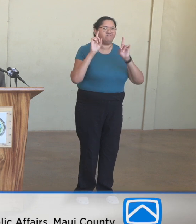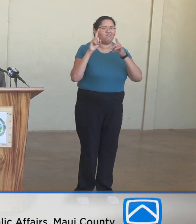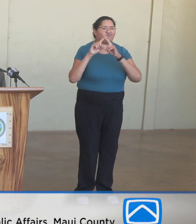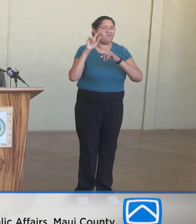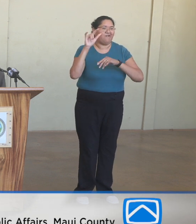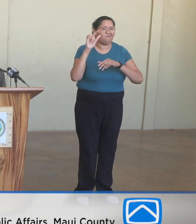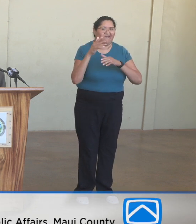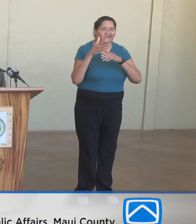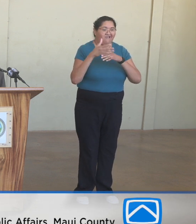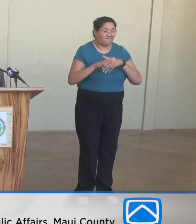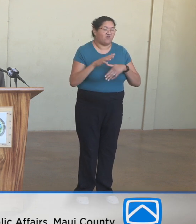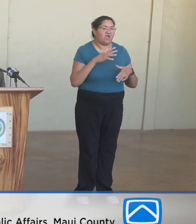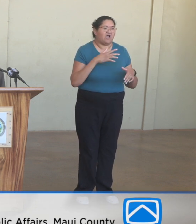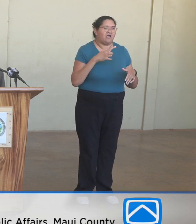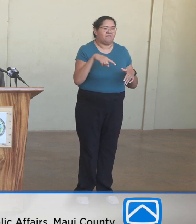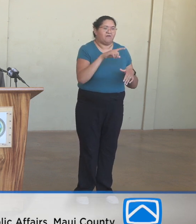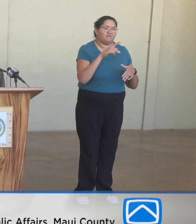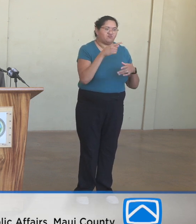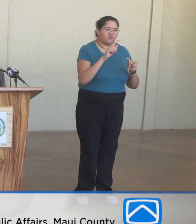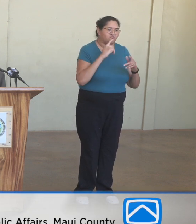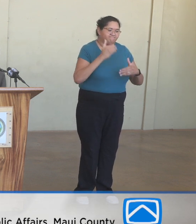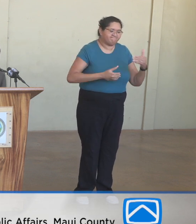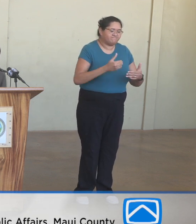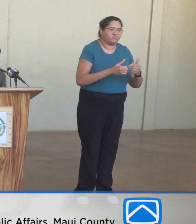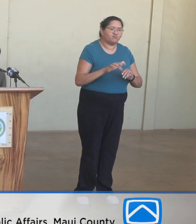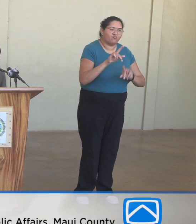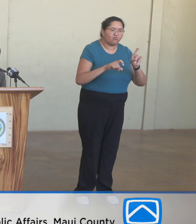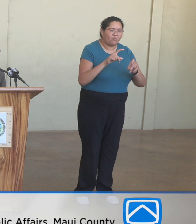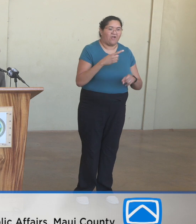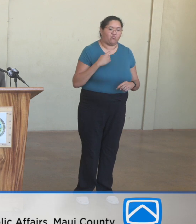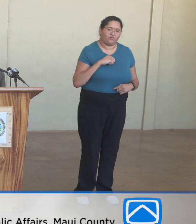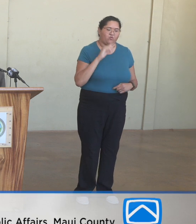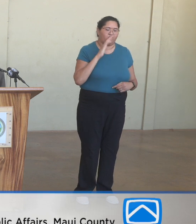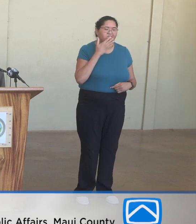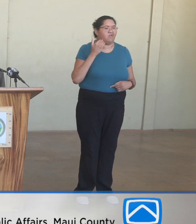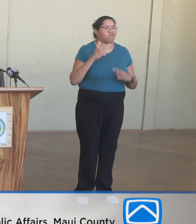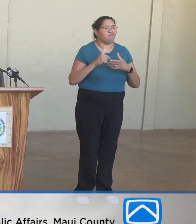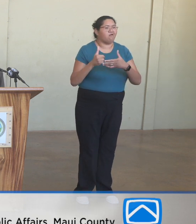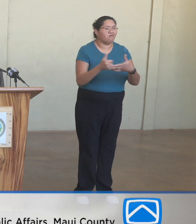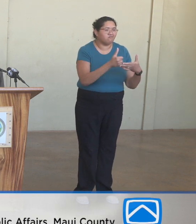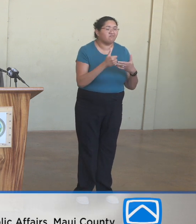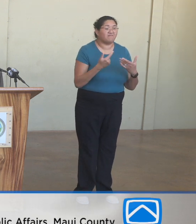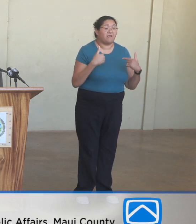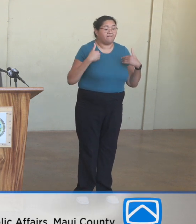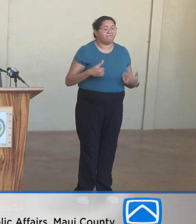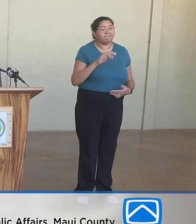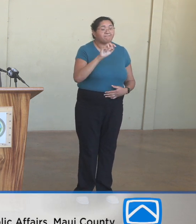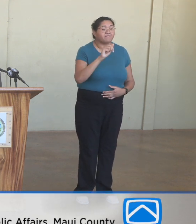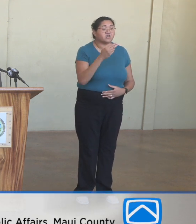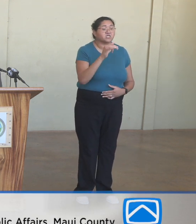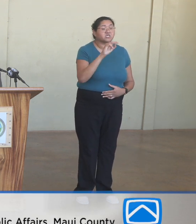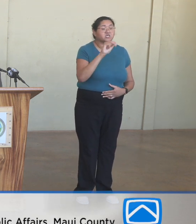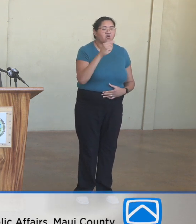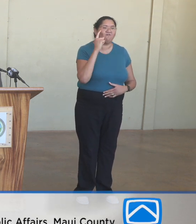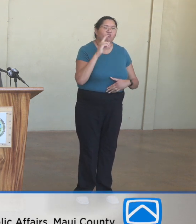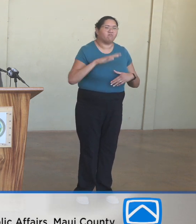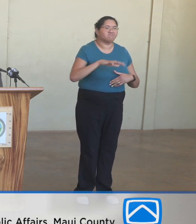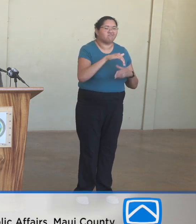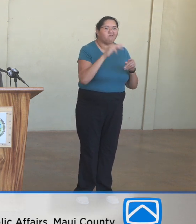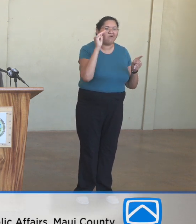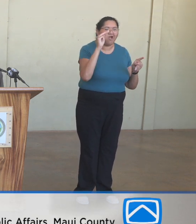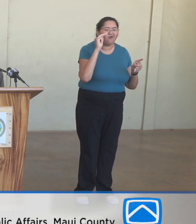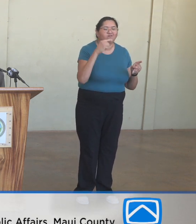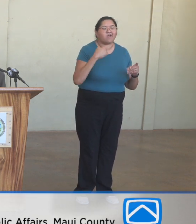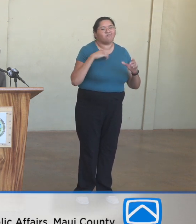so I will ask you to be efficient in your questions. We'll do our best to help you. For the record, I'm Mahina Martin for the County of Maui. I'm the Chief